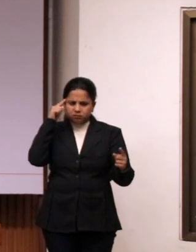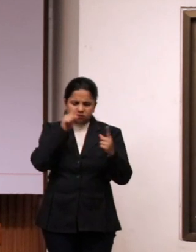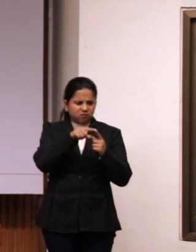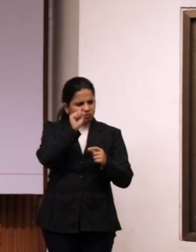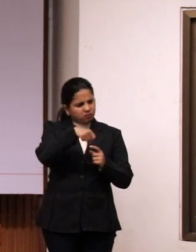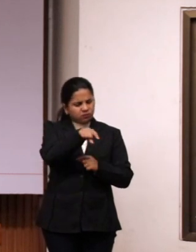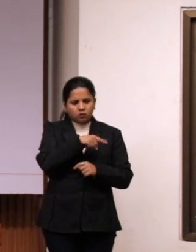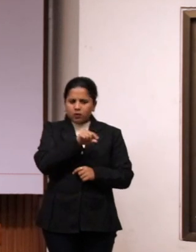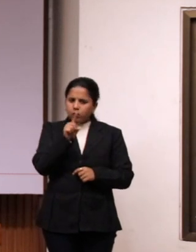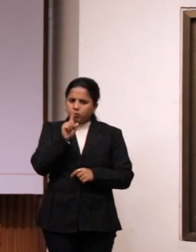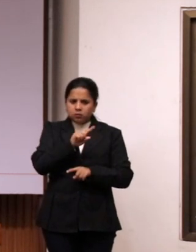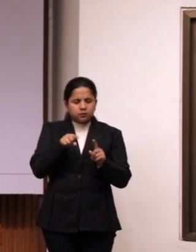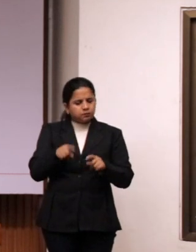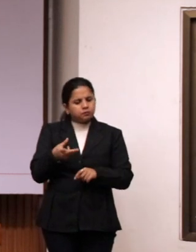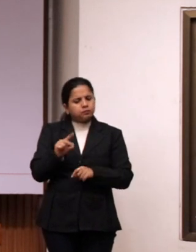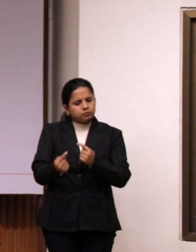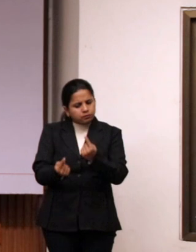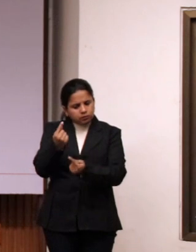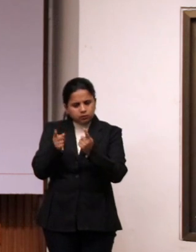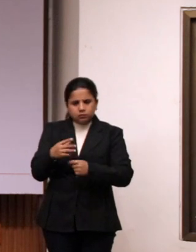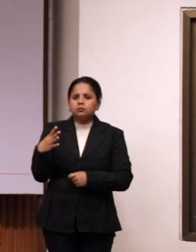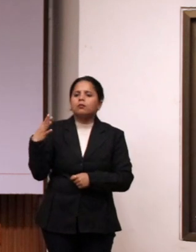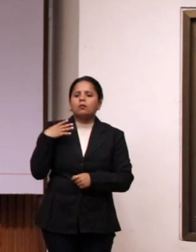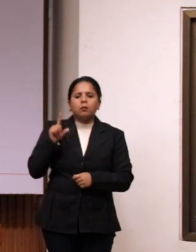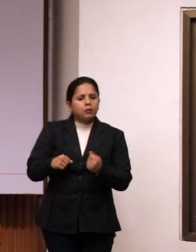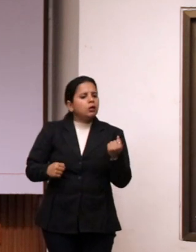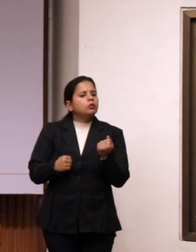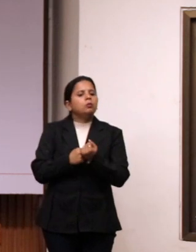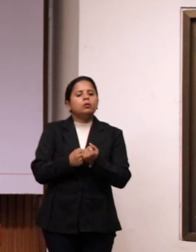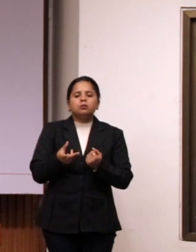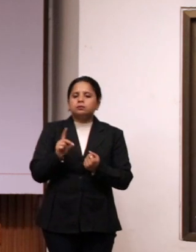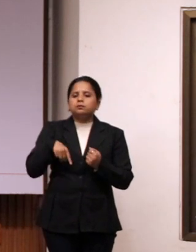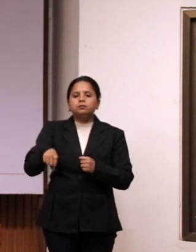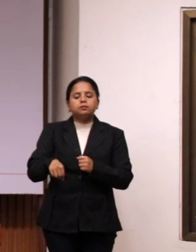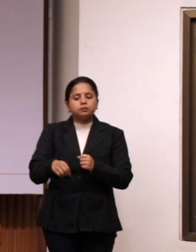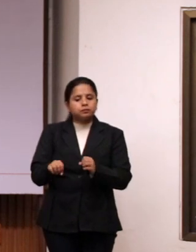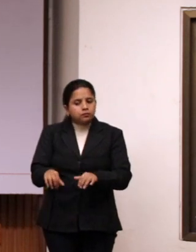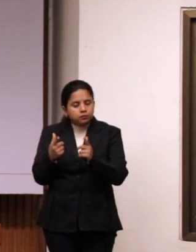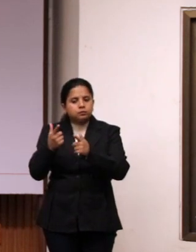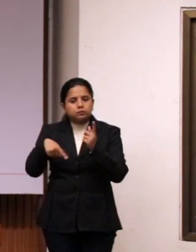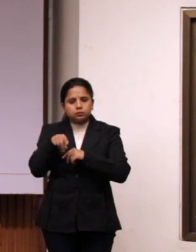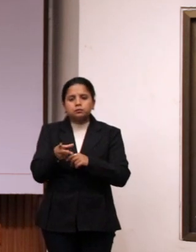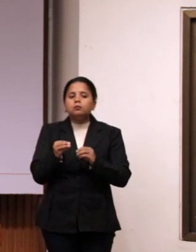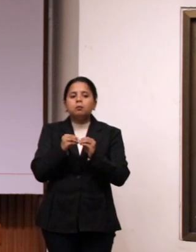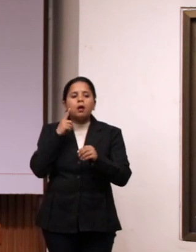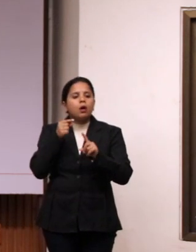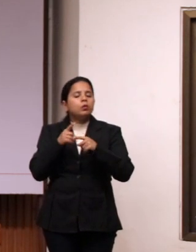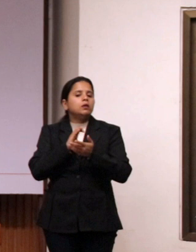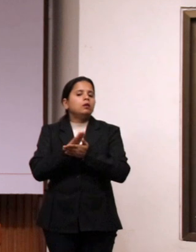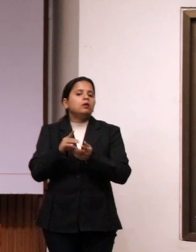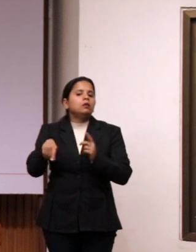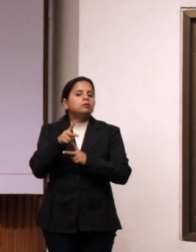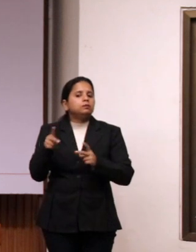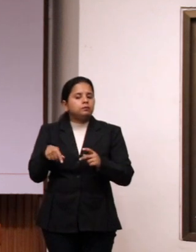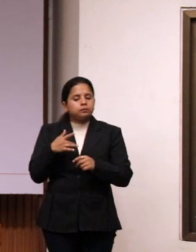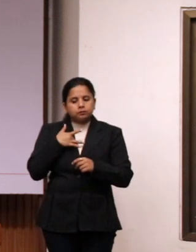100%, we should wait for regeneration, but you need to support that regeneration by removing most of the biotic pressure for a certain period